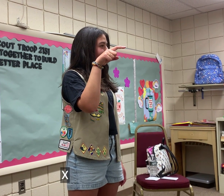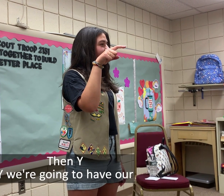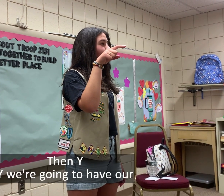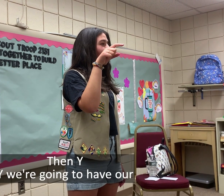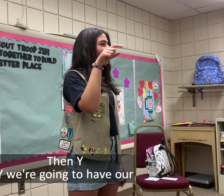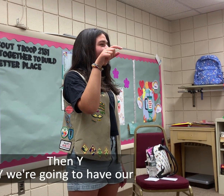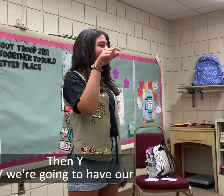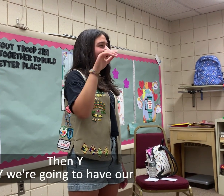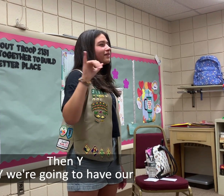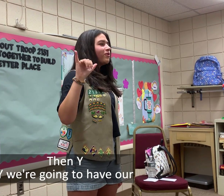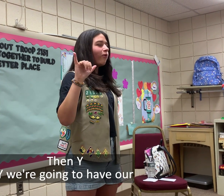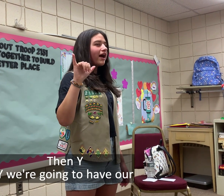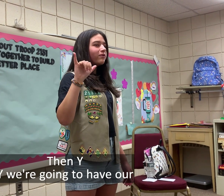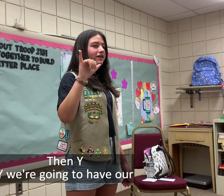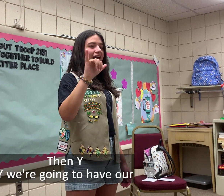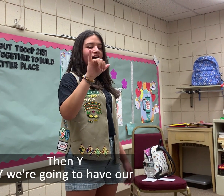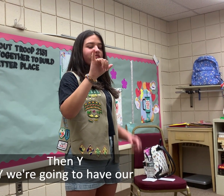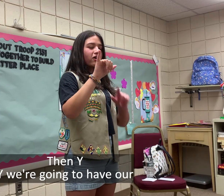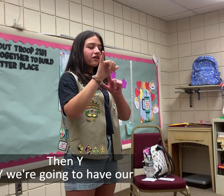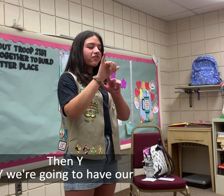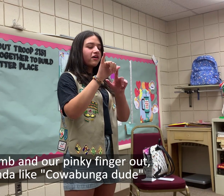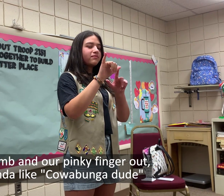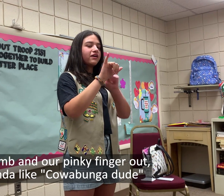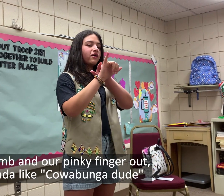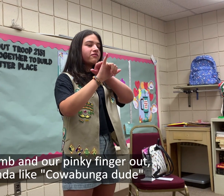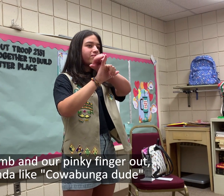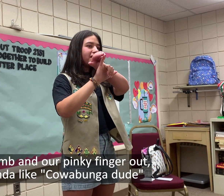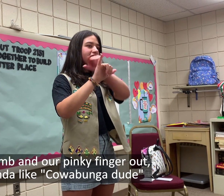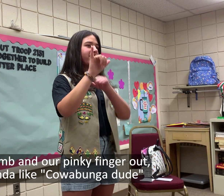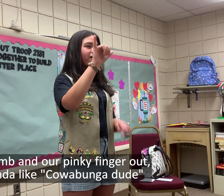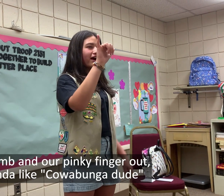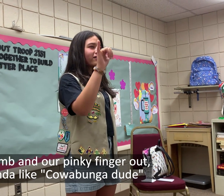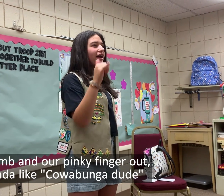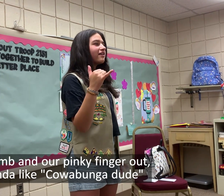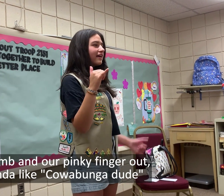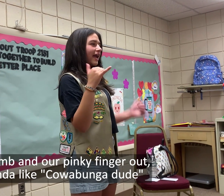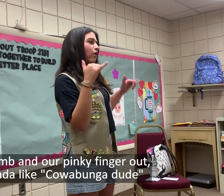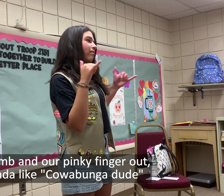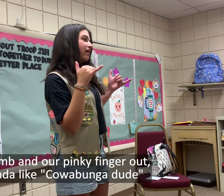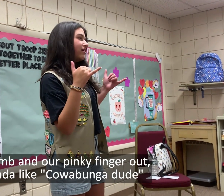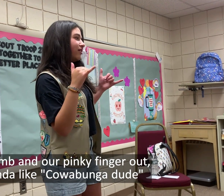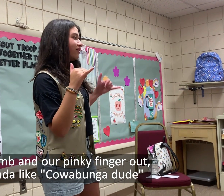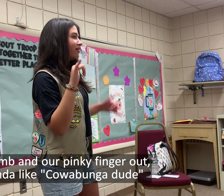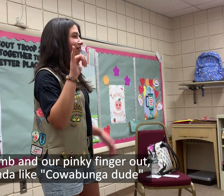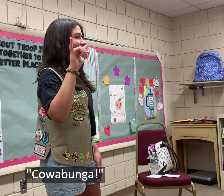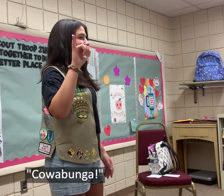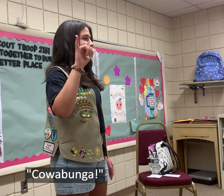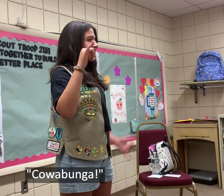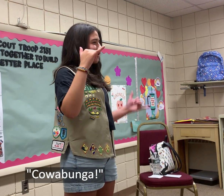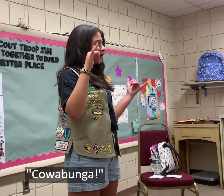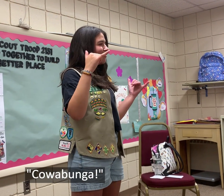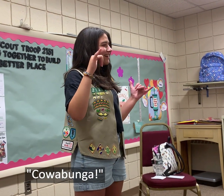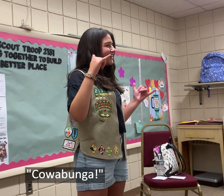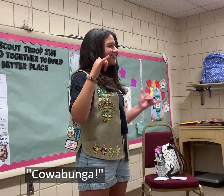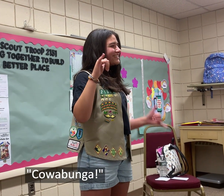Then Y. Y, we're gonna have our thumb and our pinky finger out, kind of like cowabunga do. Cowabunga